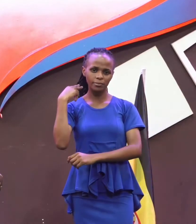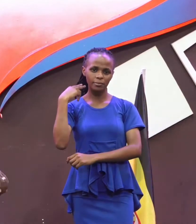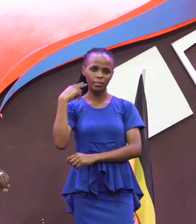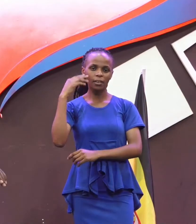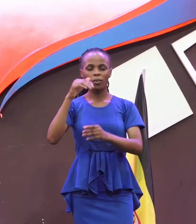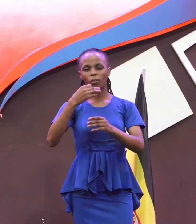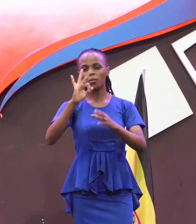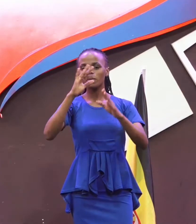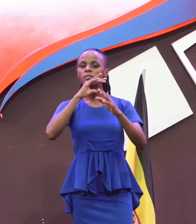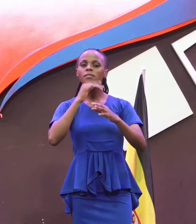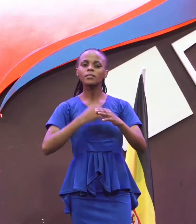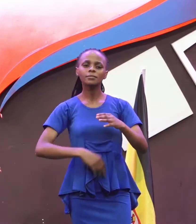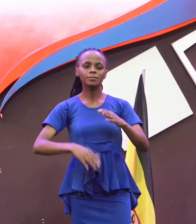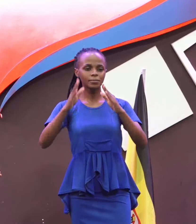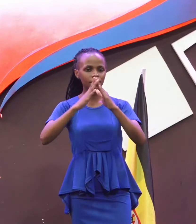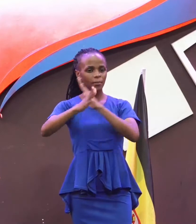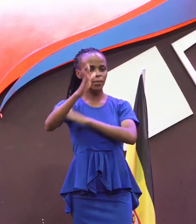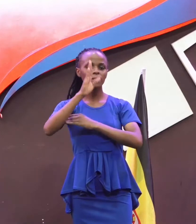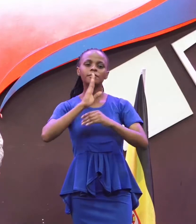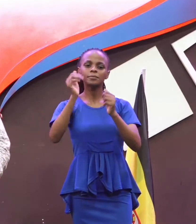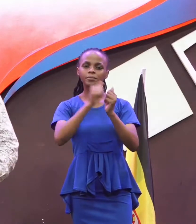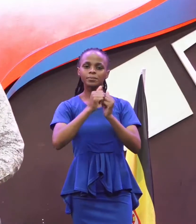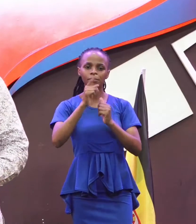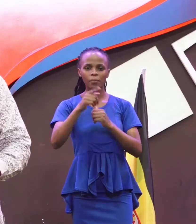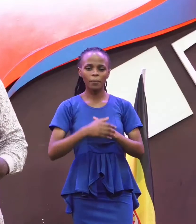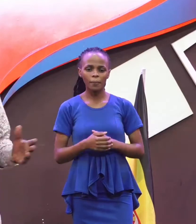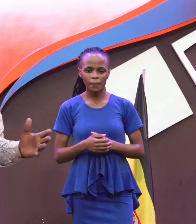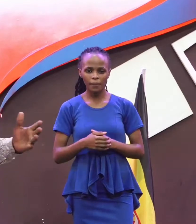history of your father's house. May the Lord be with you.